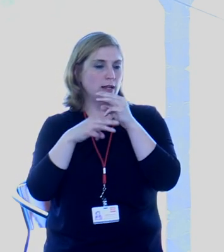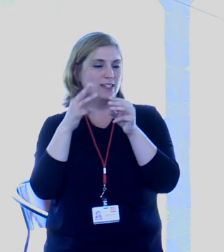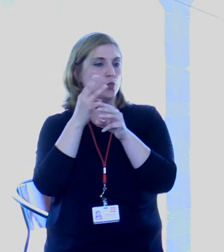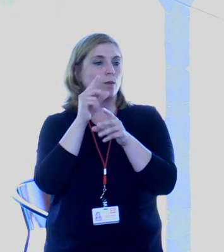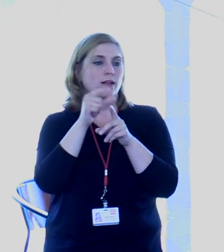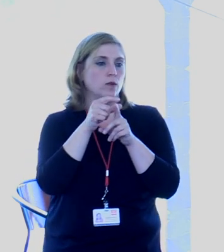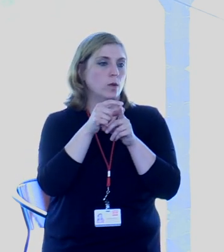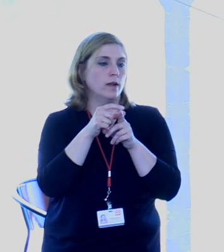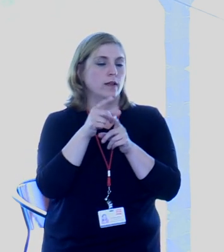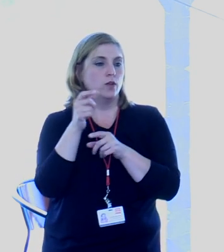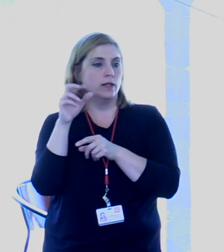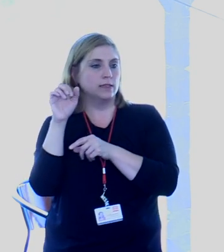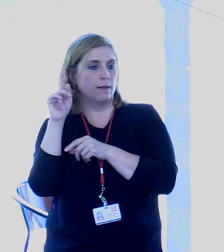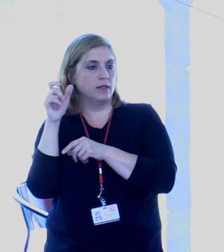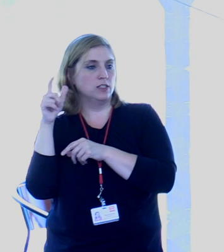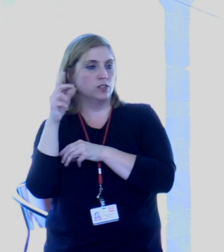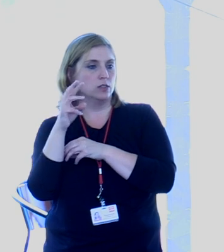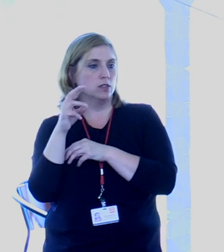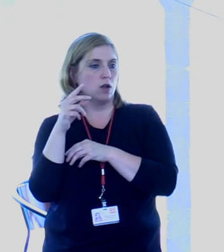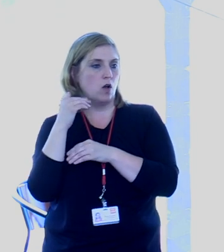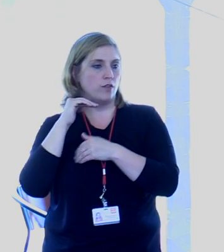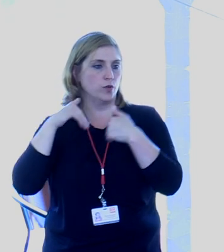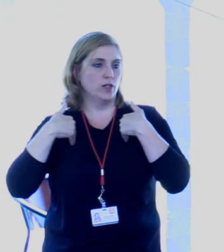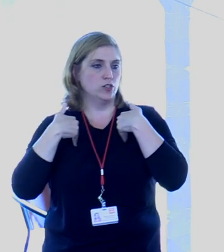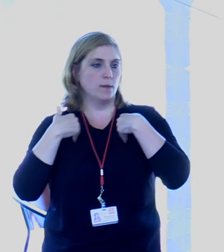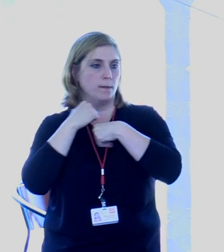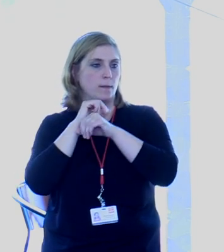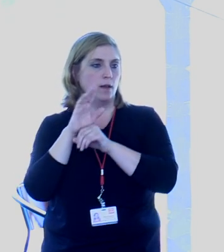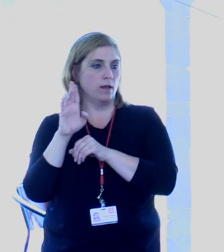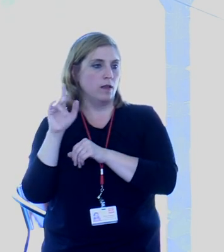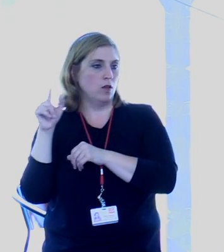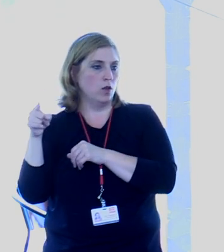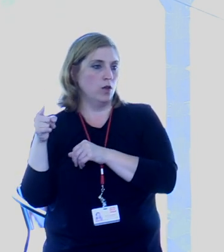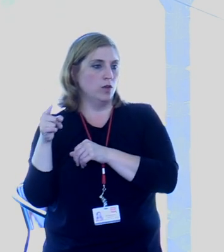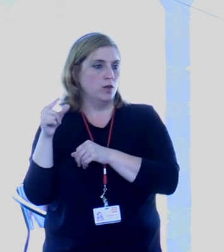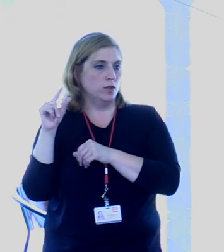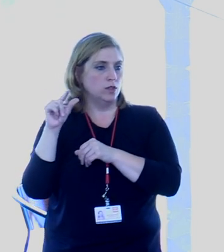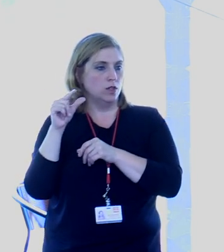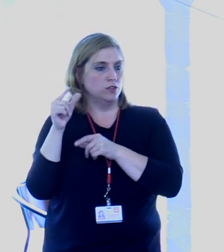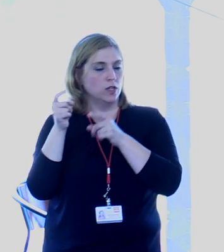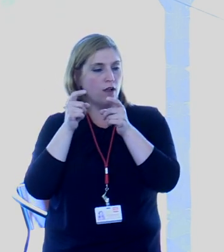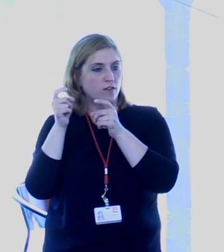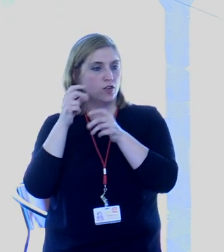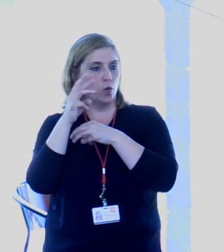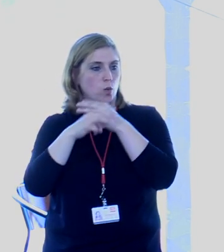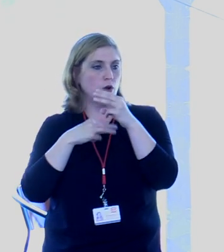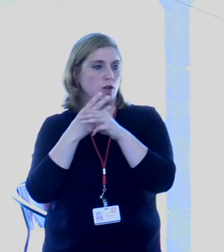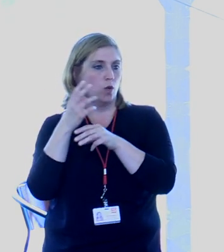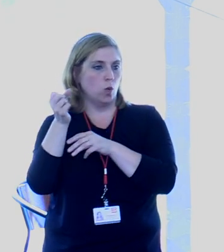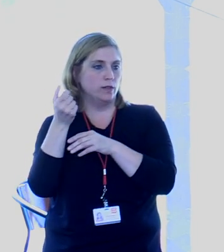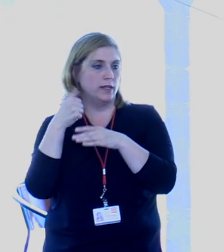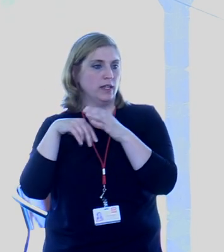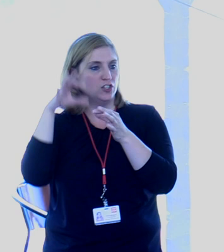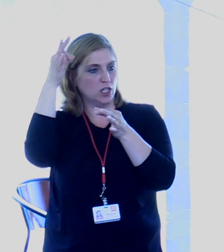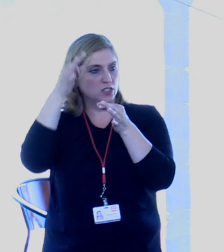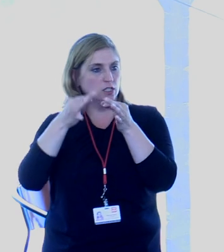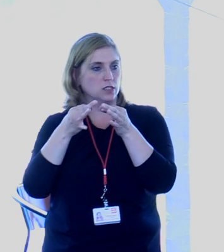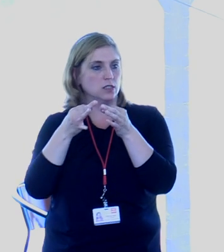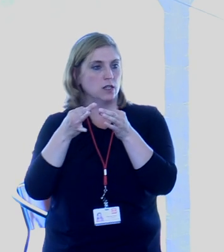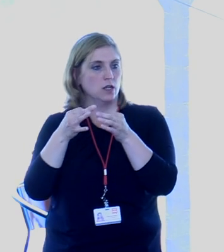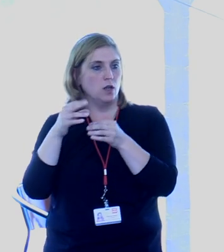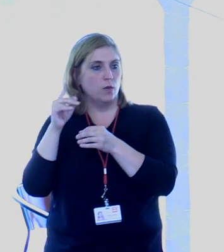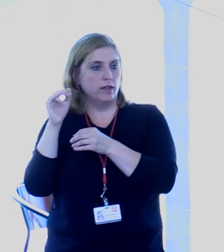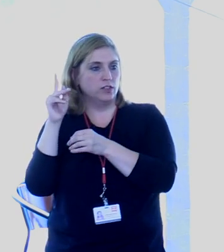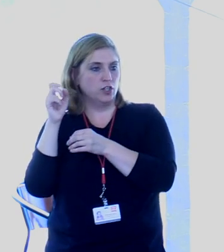have established man to rule the creatures produced by you, to govern the world in holiness and justice, and to render judgment